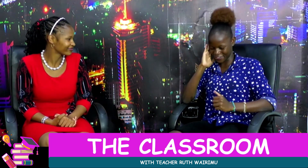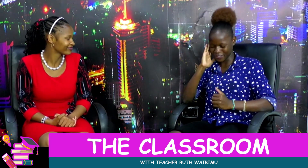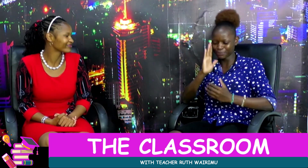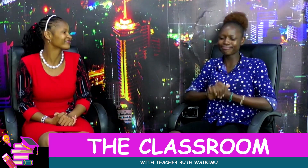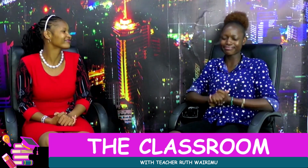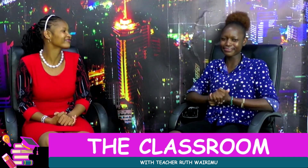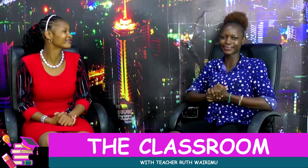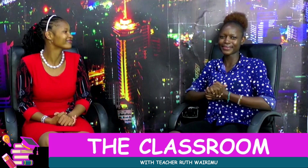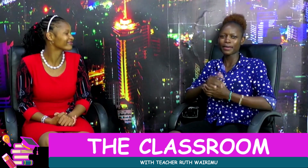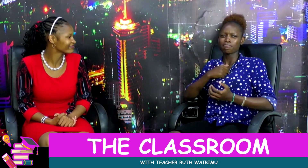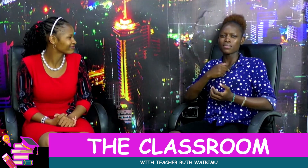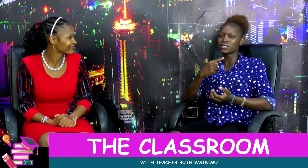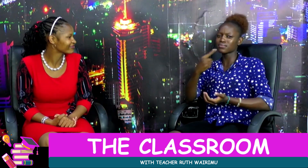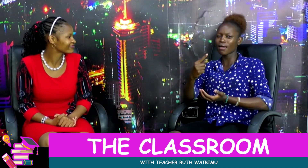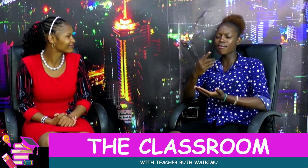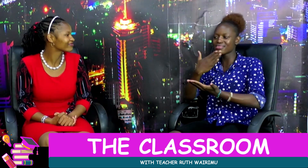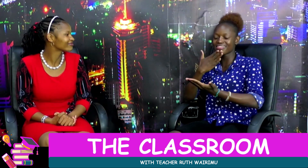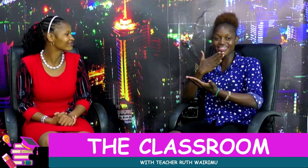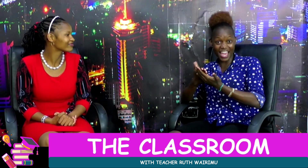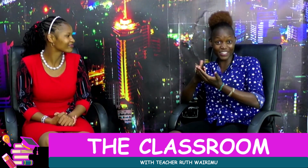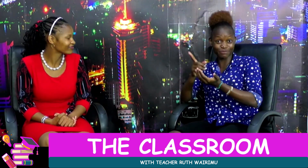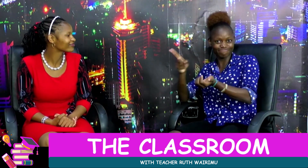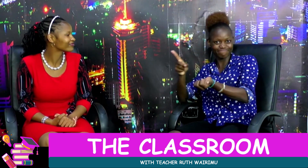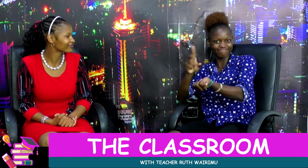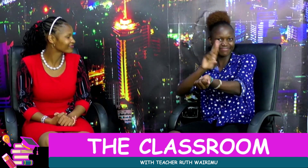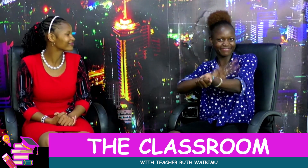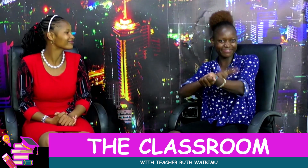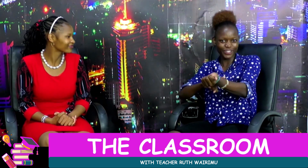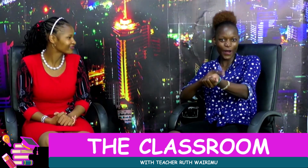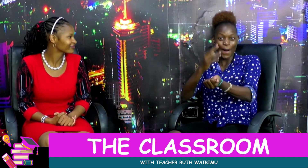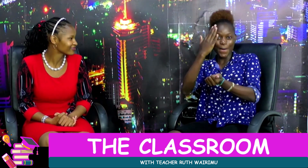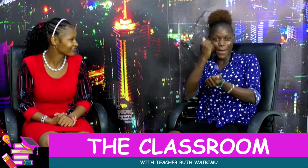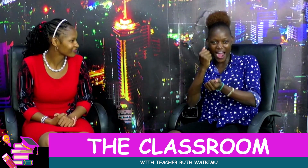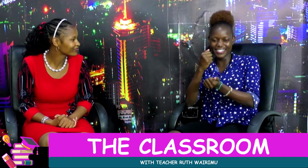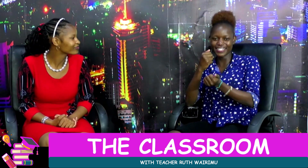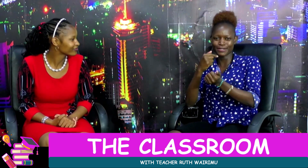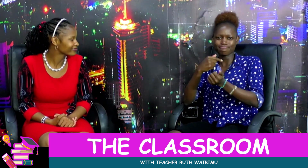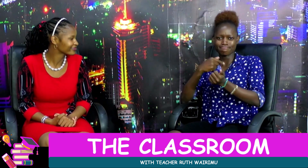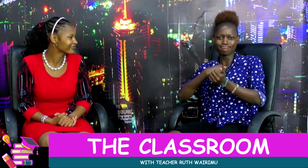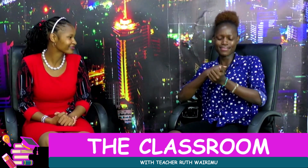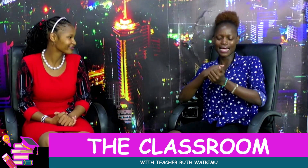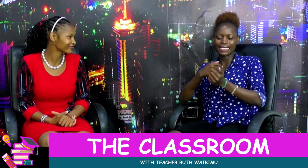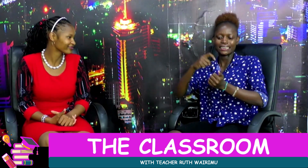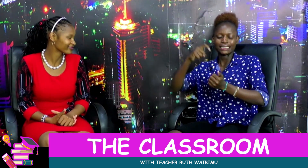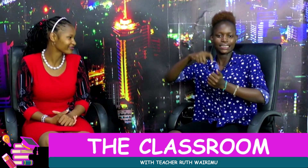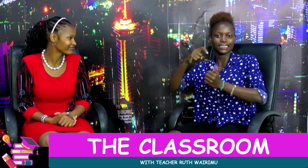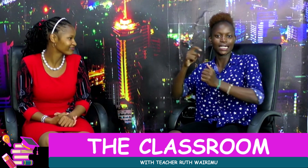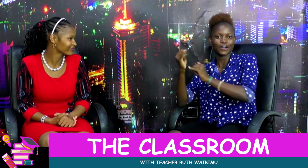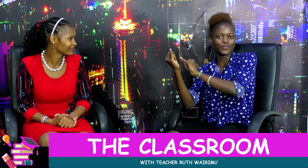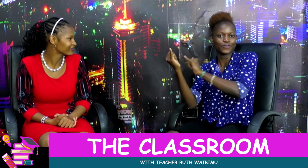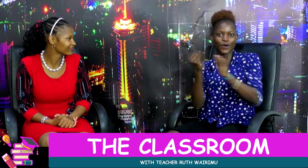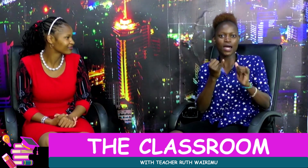And thank you for, you know, talking about the suffering that afflicts the deaf in the education system.